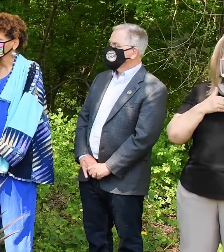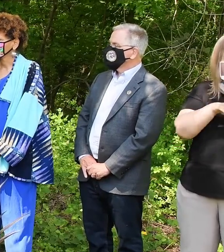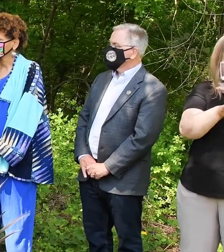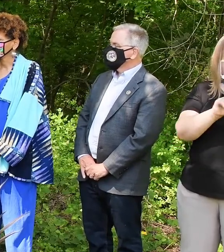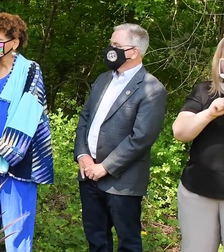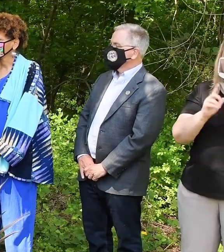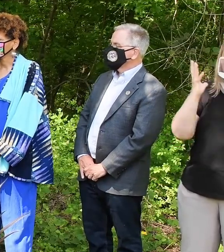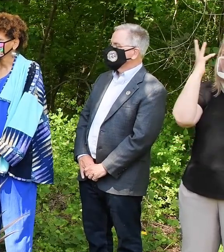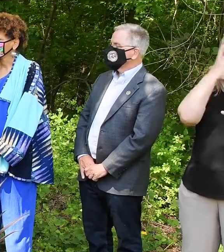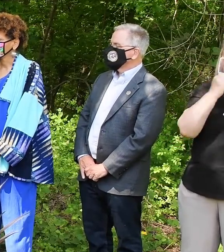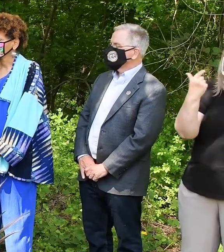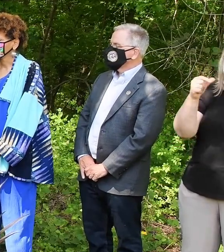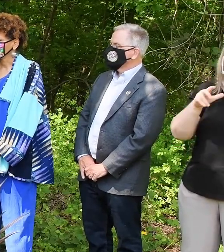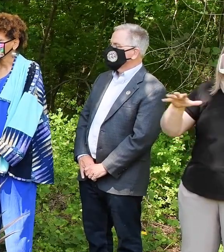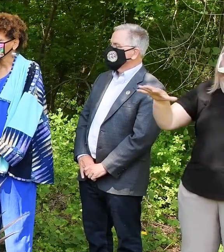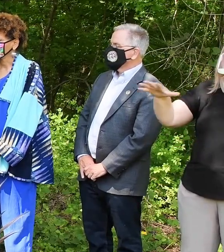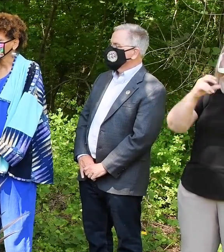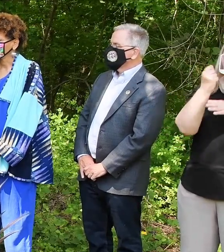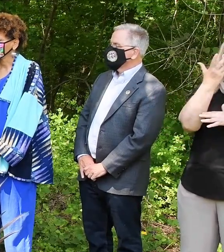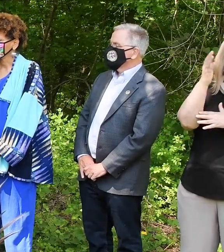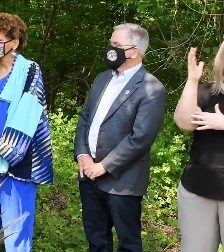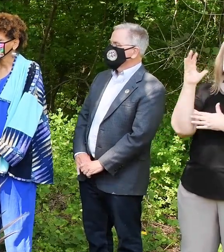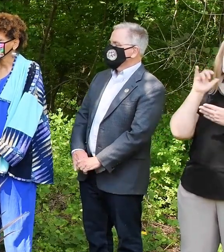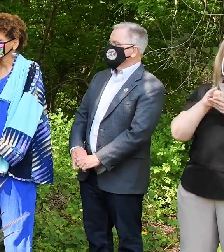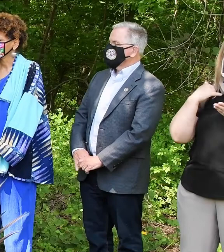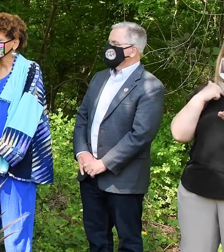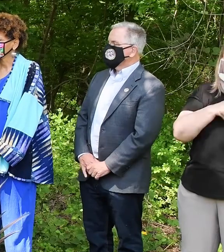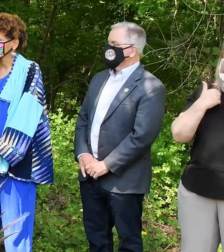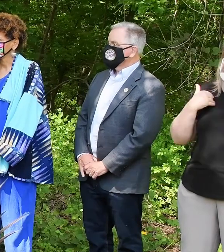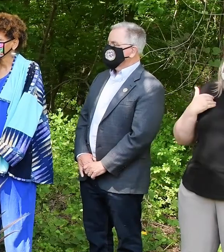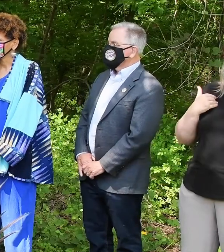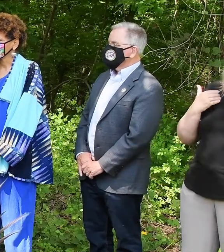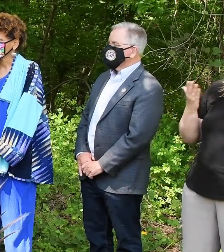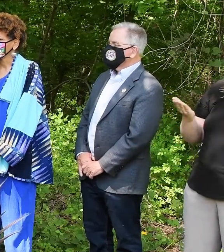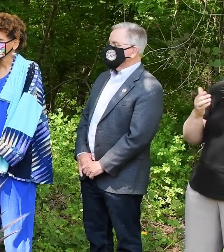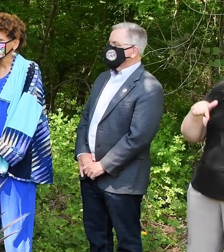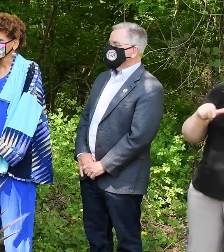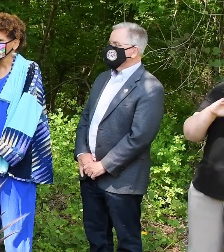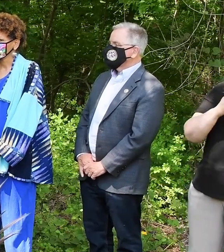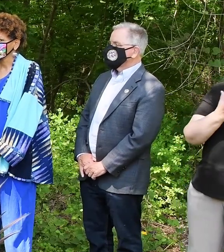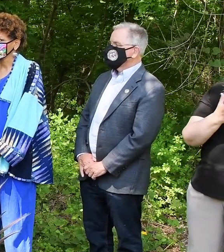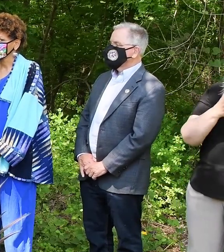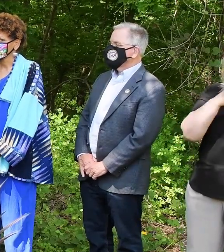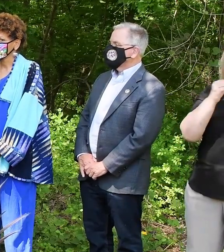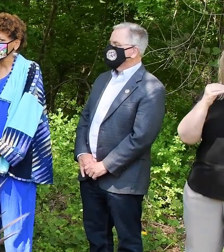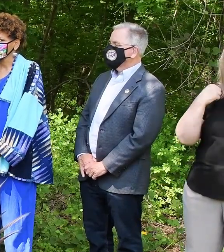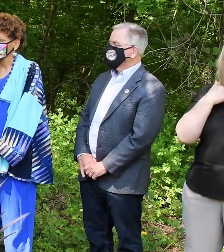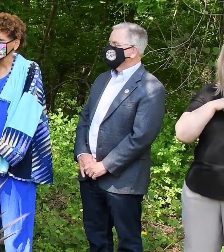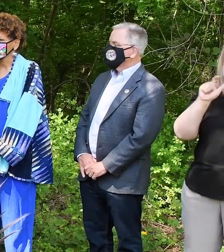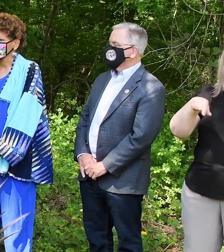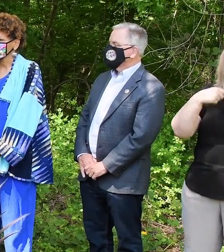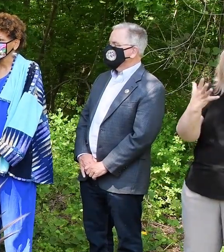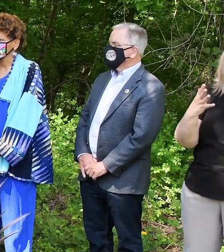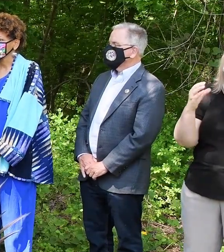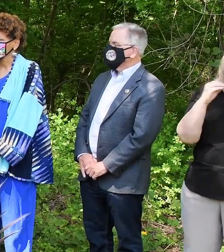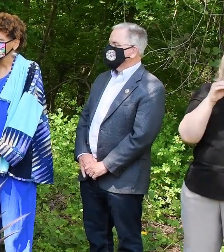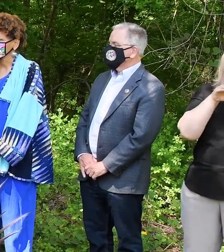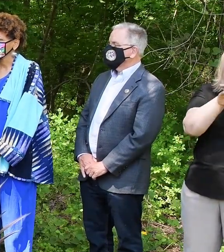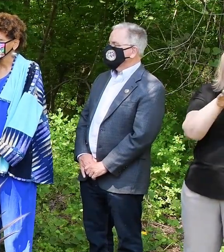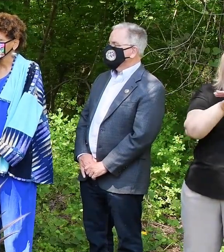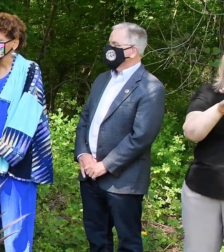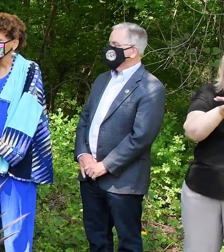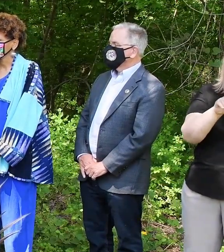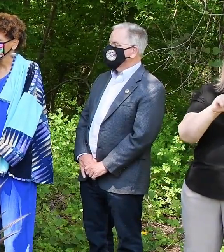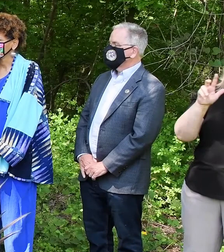the beautiful green spaces and parks that we have here in our community, and we need to provide greater access so folks